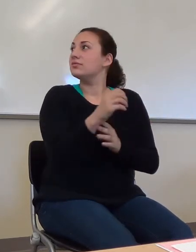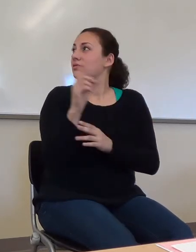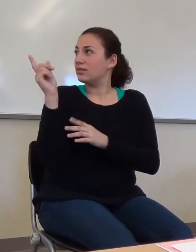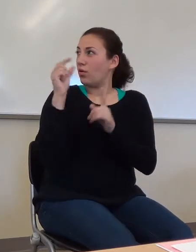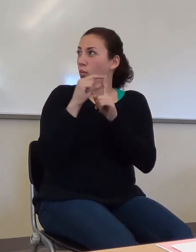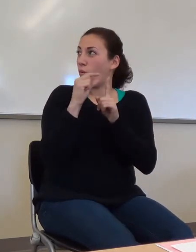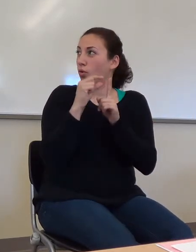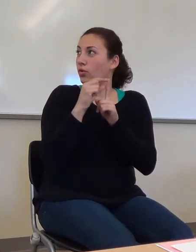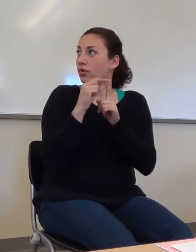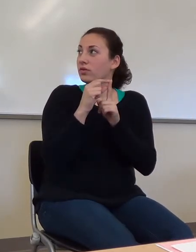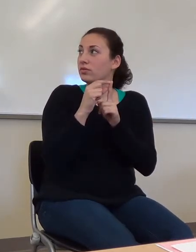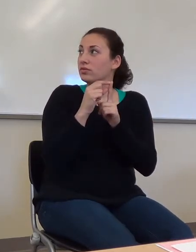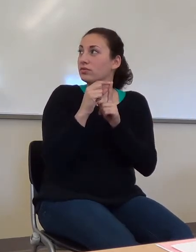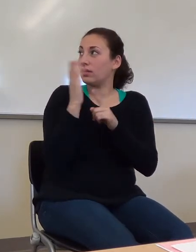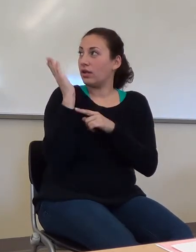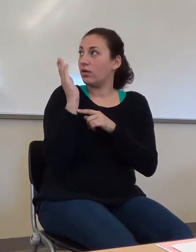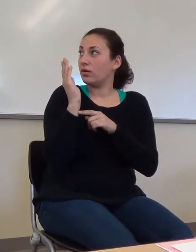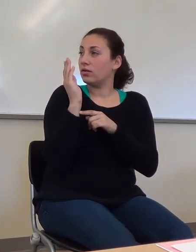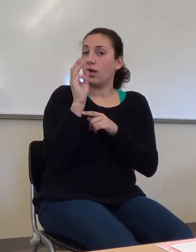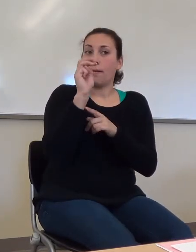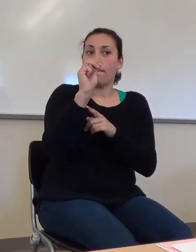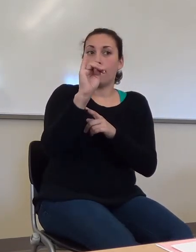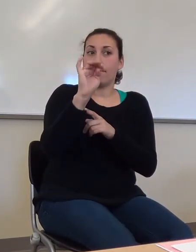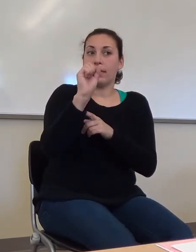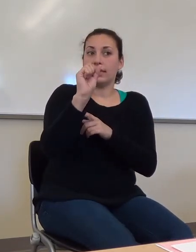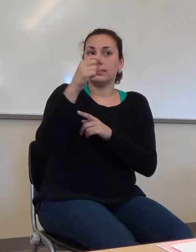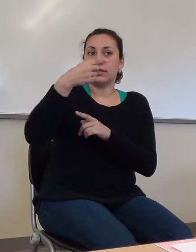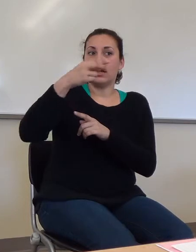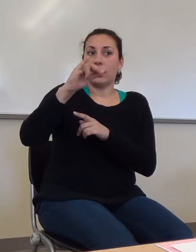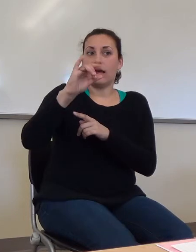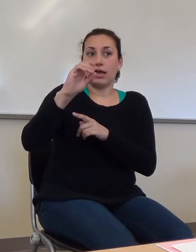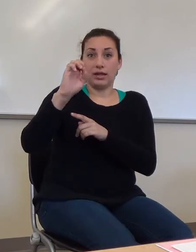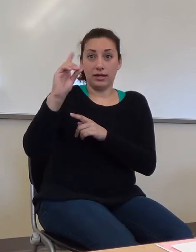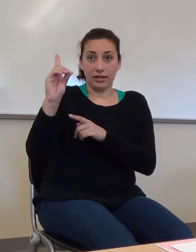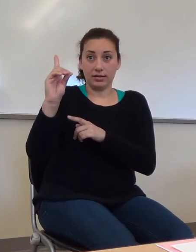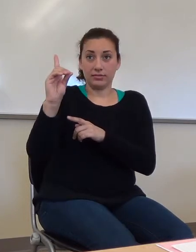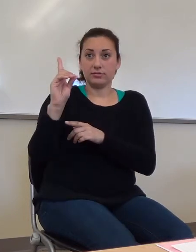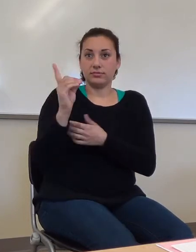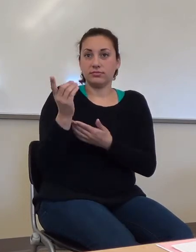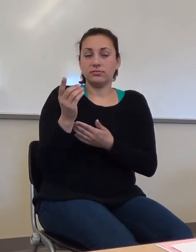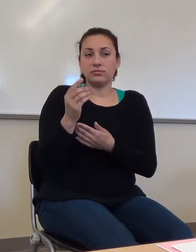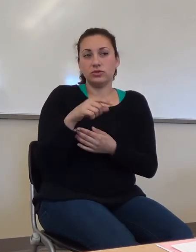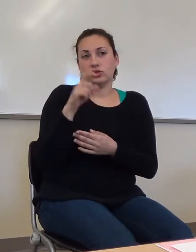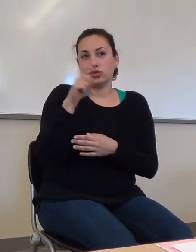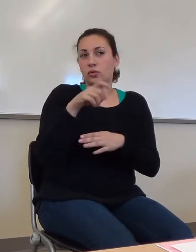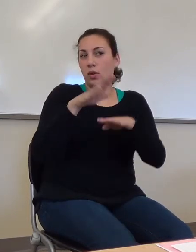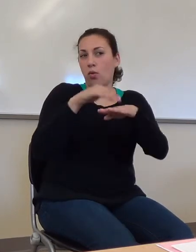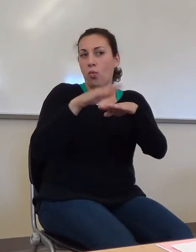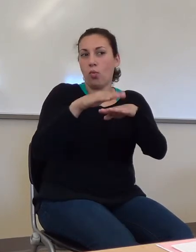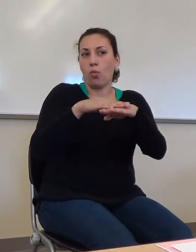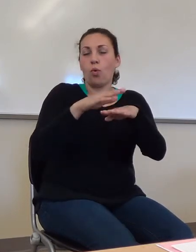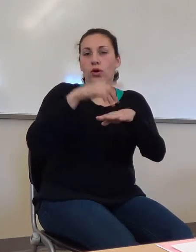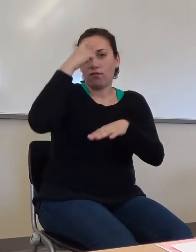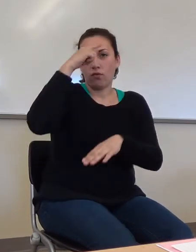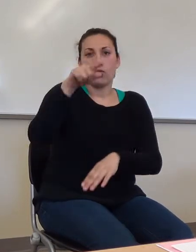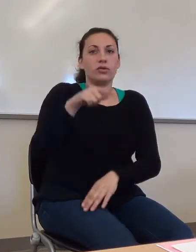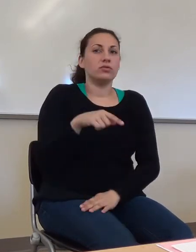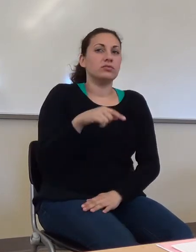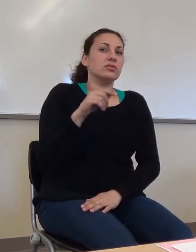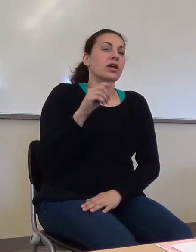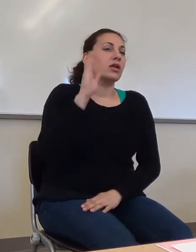middle of the paragraph here needs to be a red flag to you. There's a list here